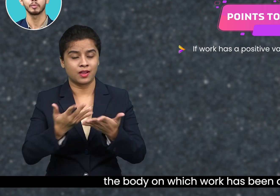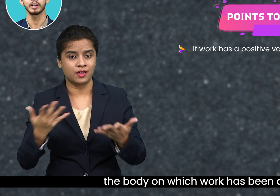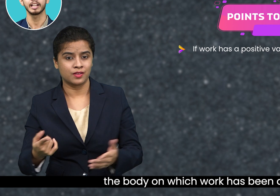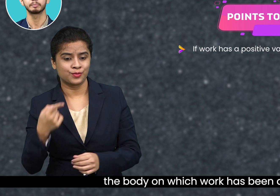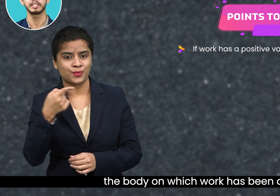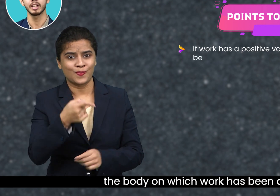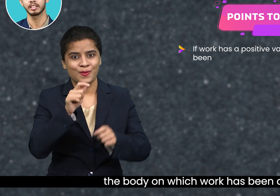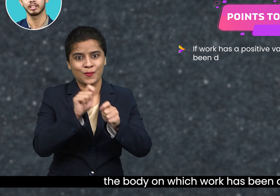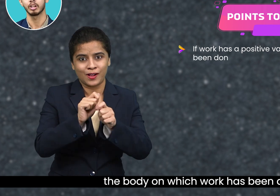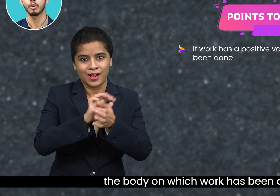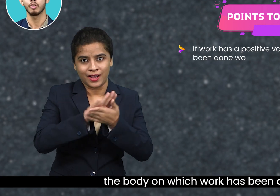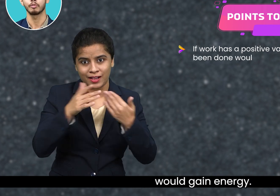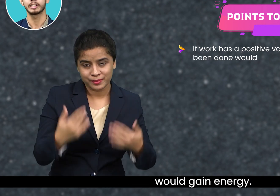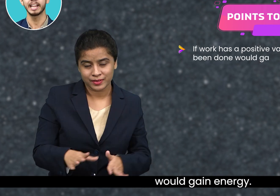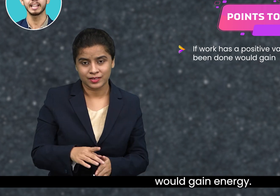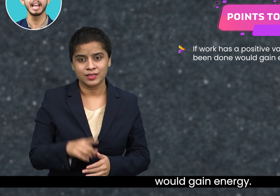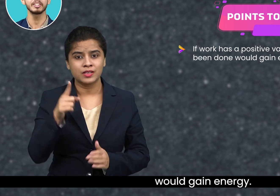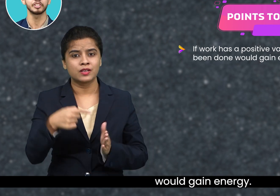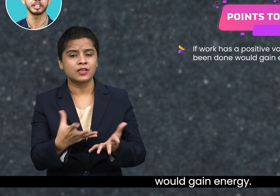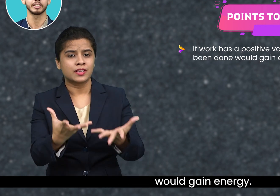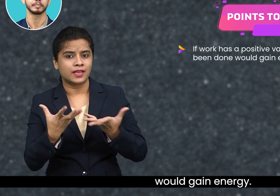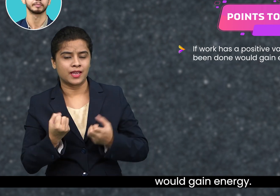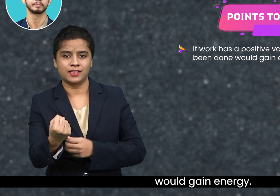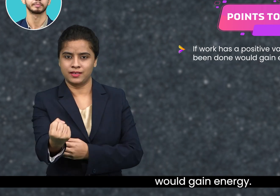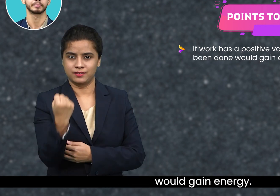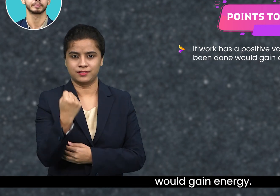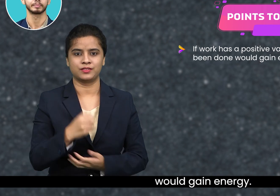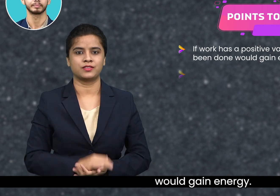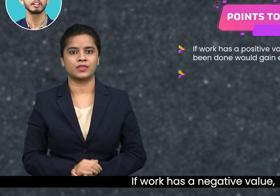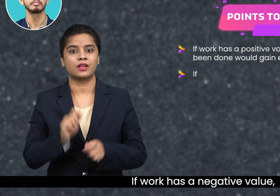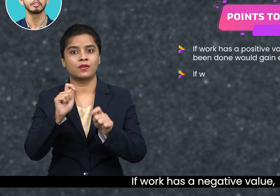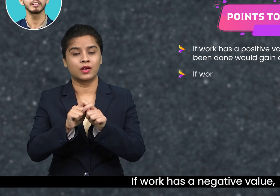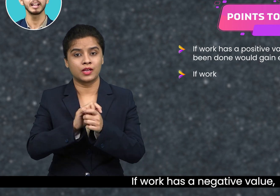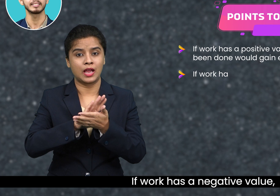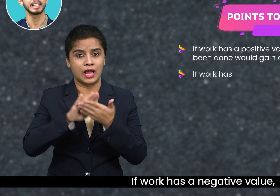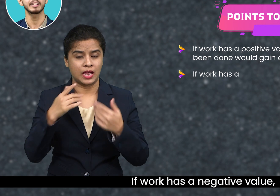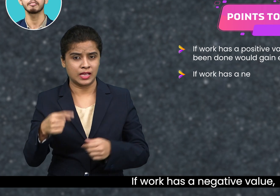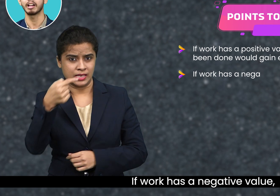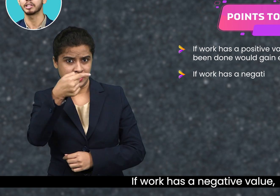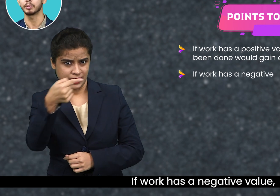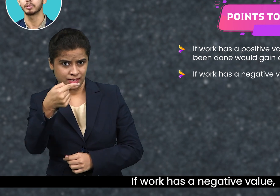which work has been done would gain energy. If work has a